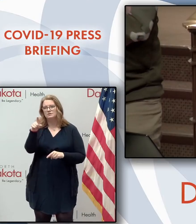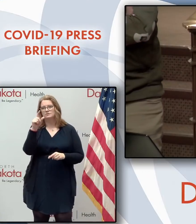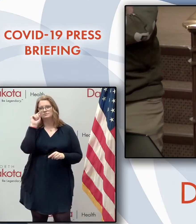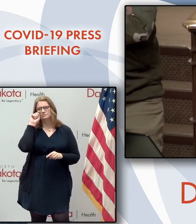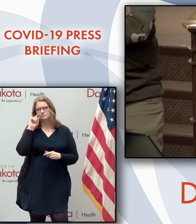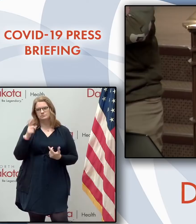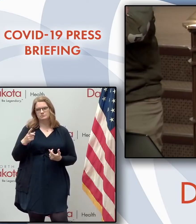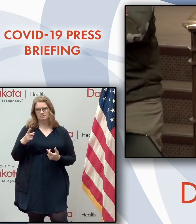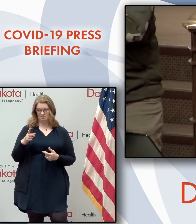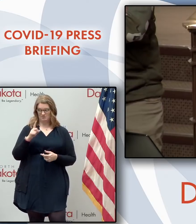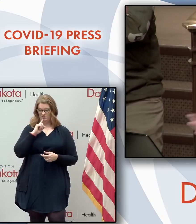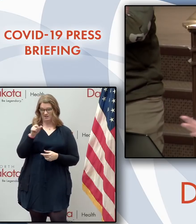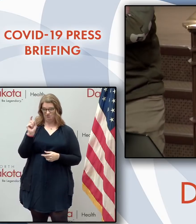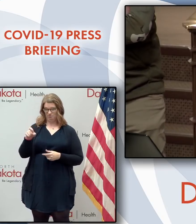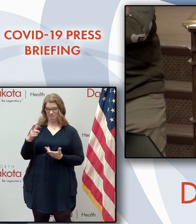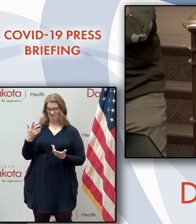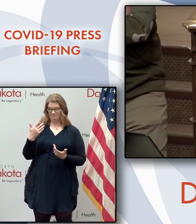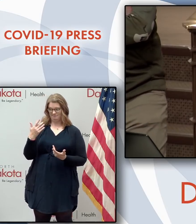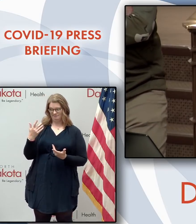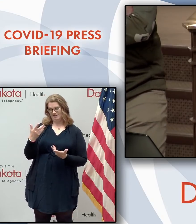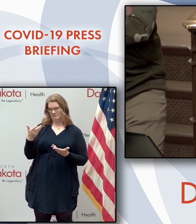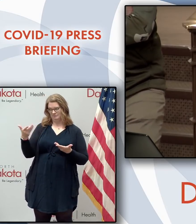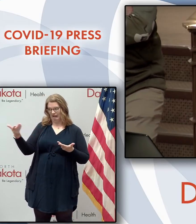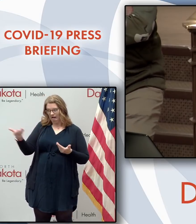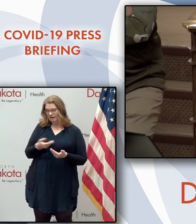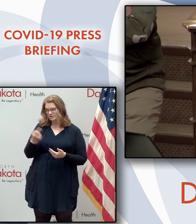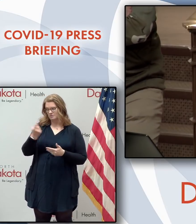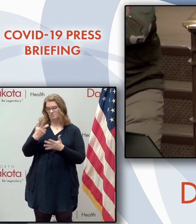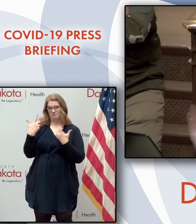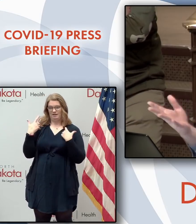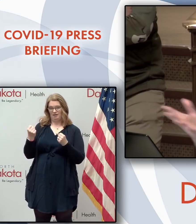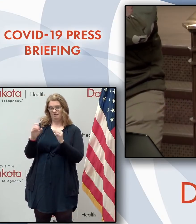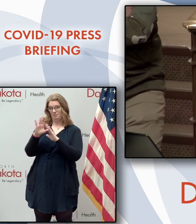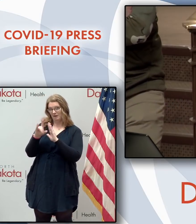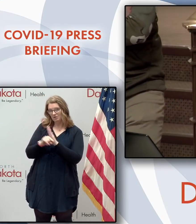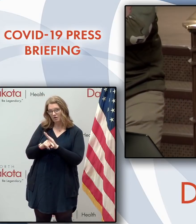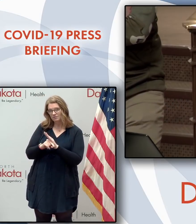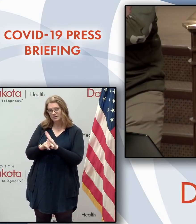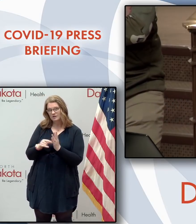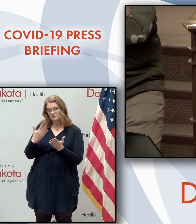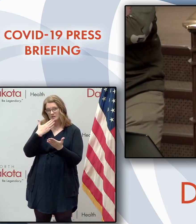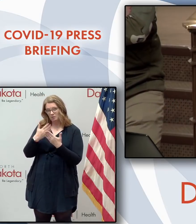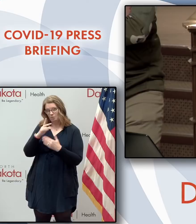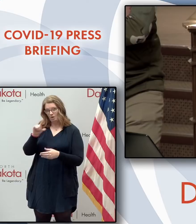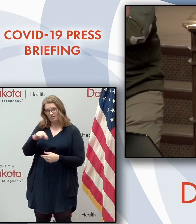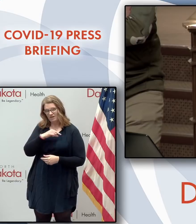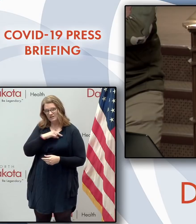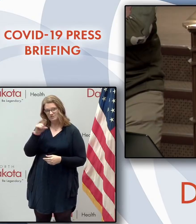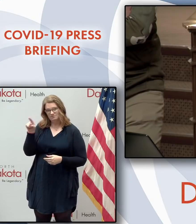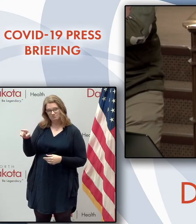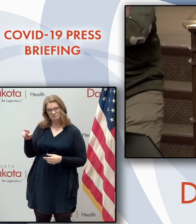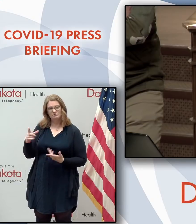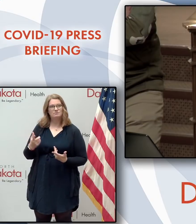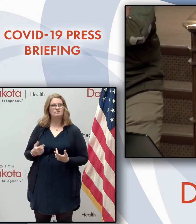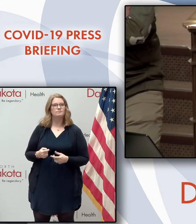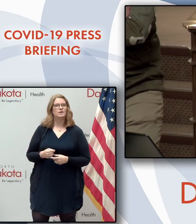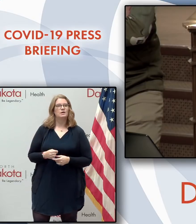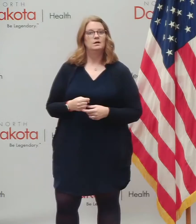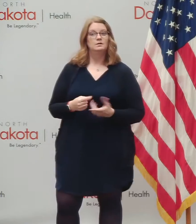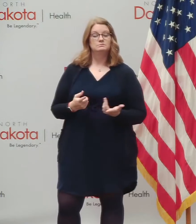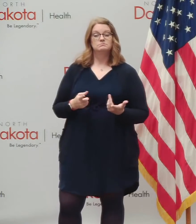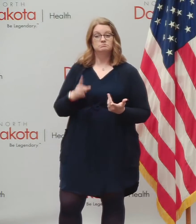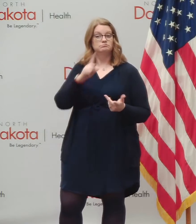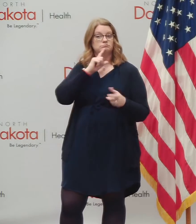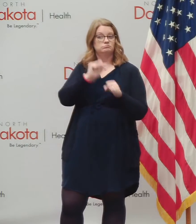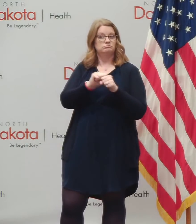a health background, especially during a pandemic, leading the way, wouldn't that be a good qualification for that position?